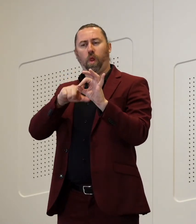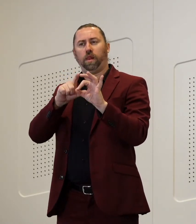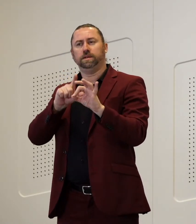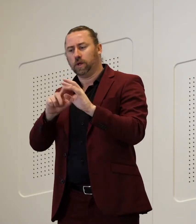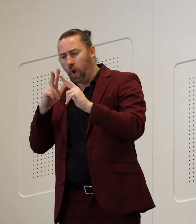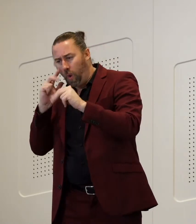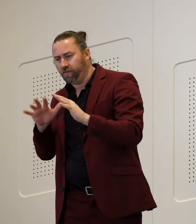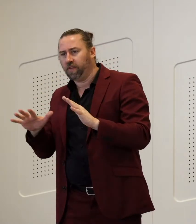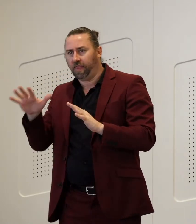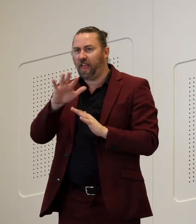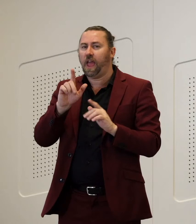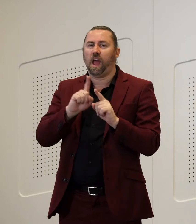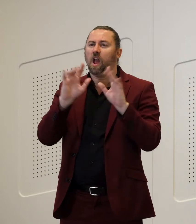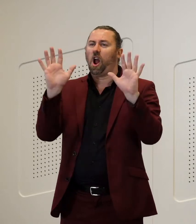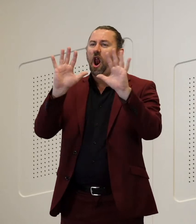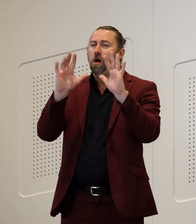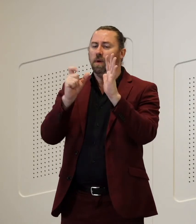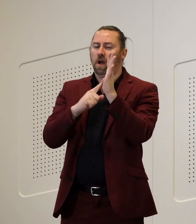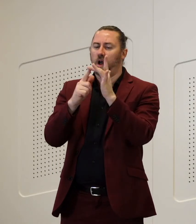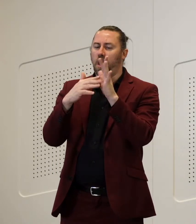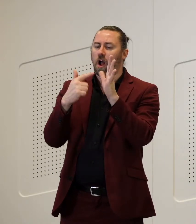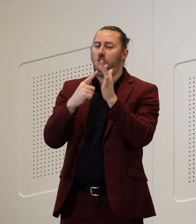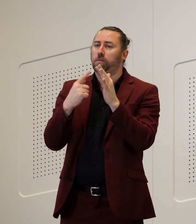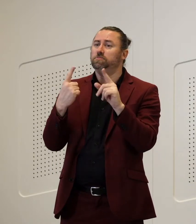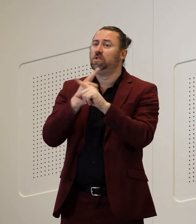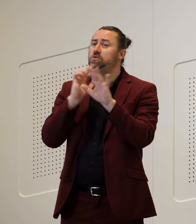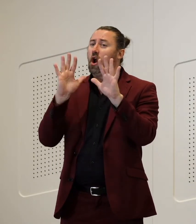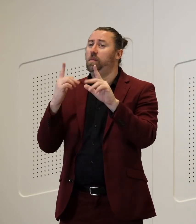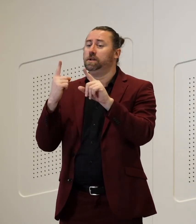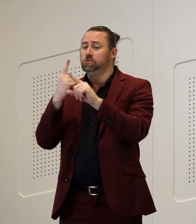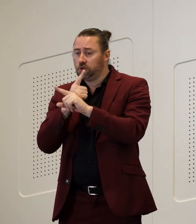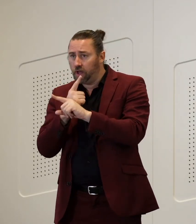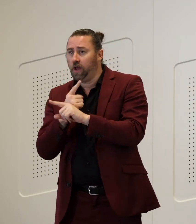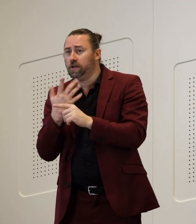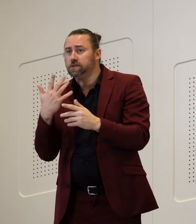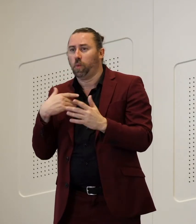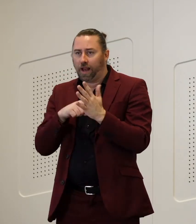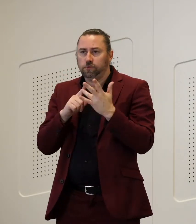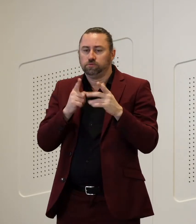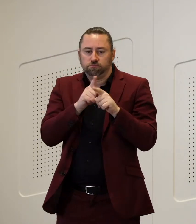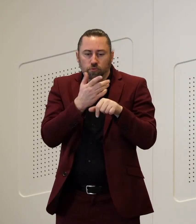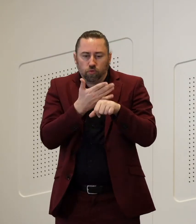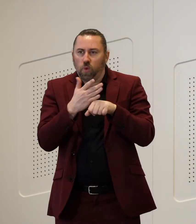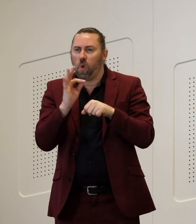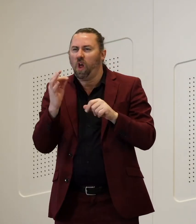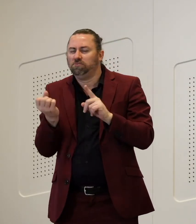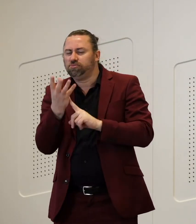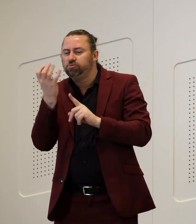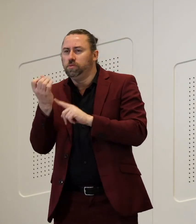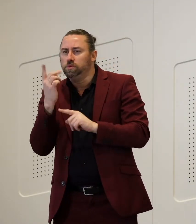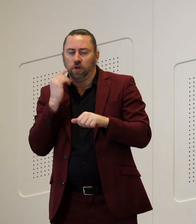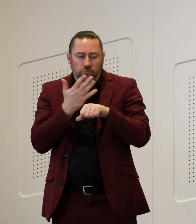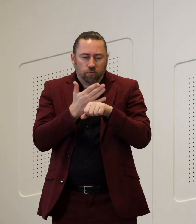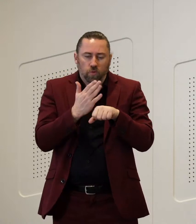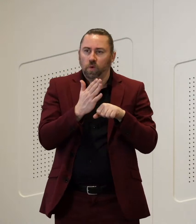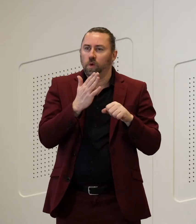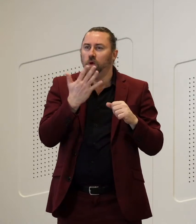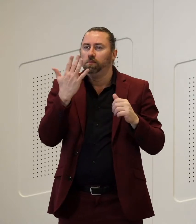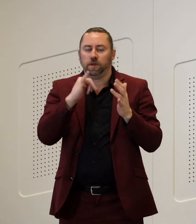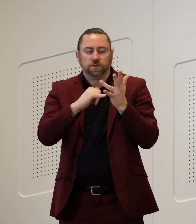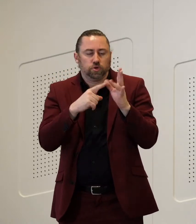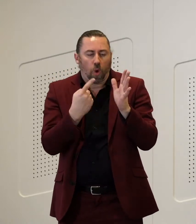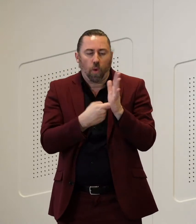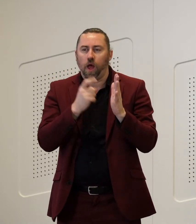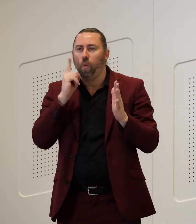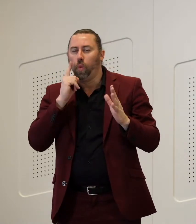address climate change locally, such as investing in renewables projects. Would a delay be a compromise at all? Yeah,